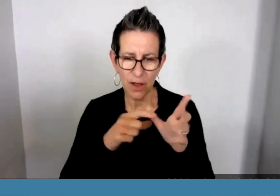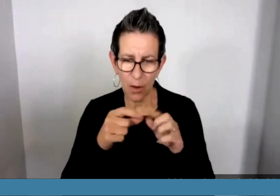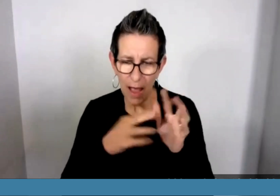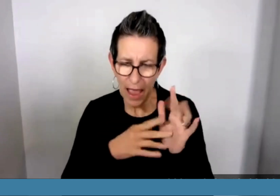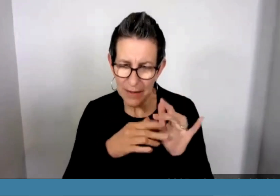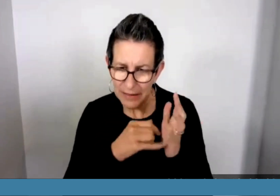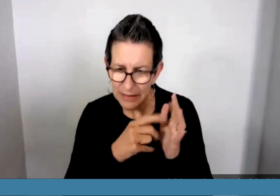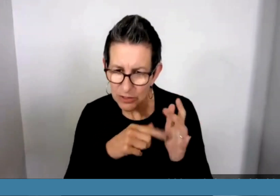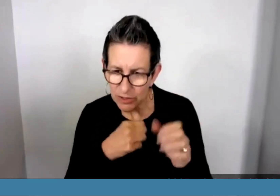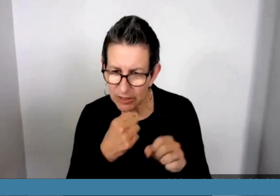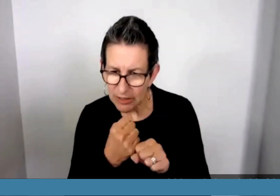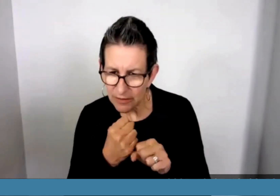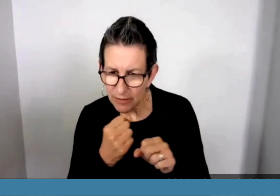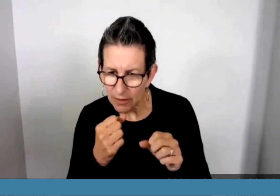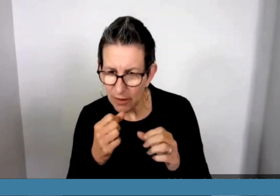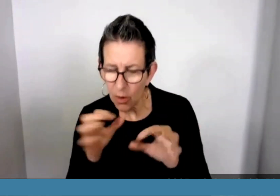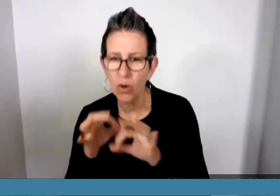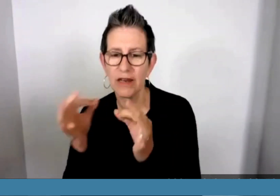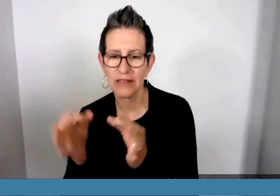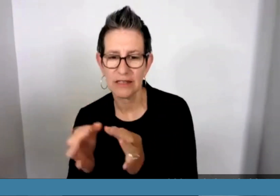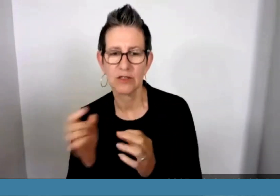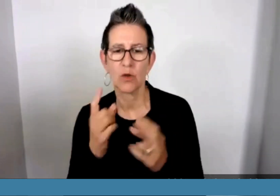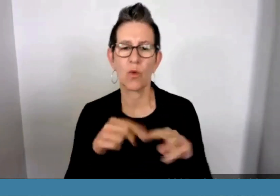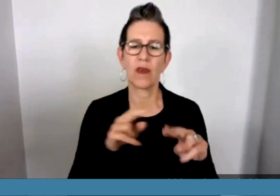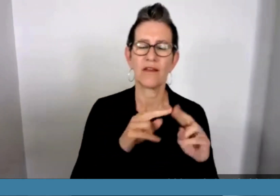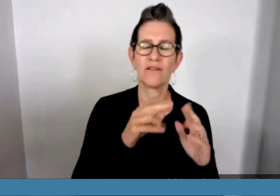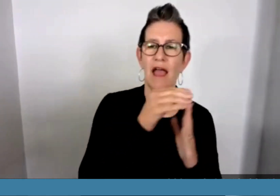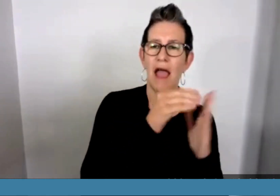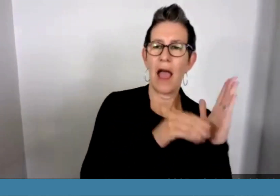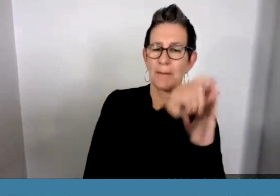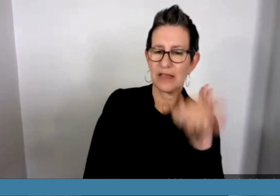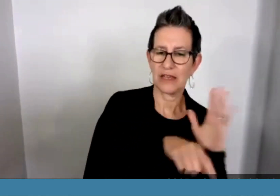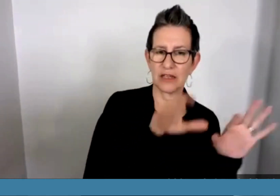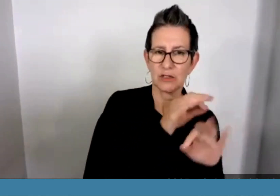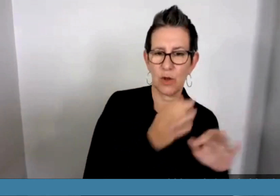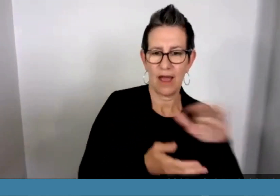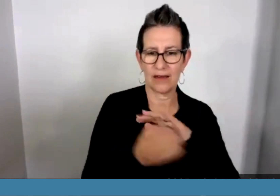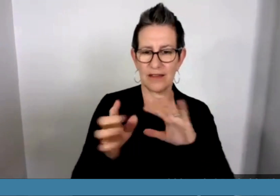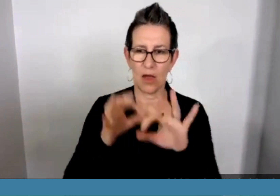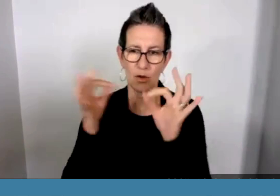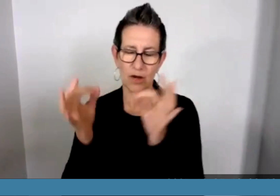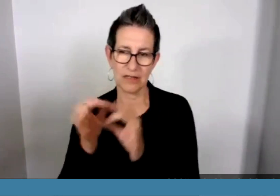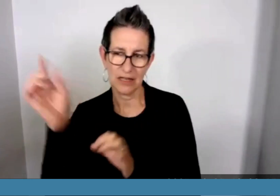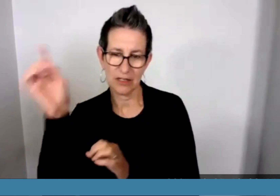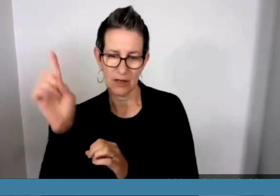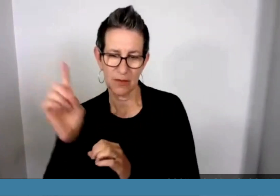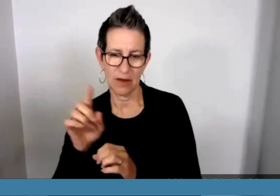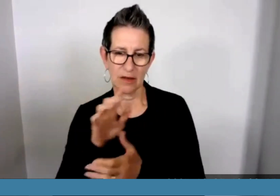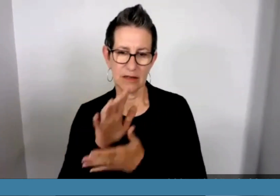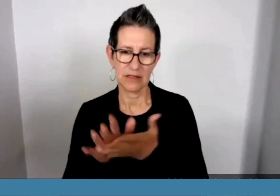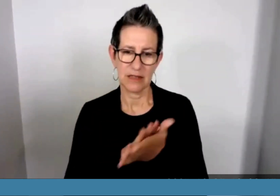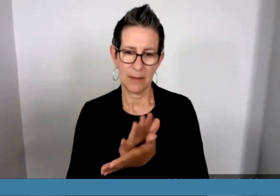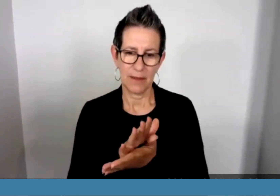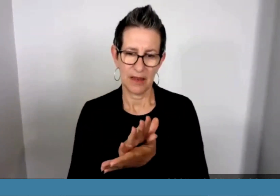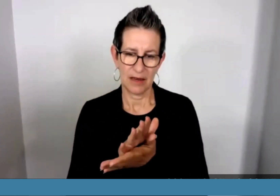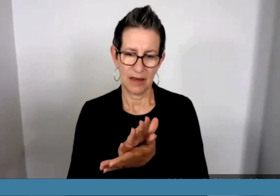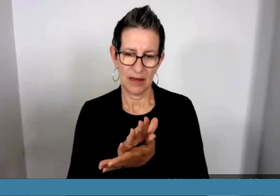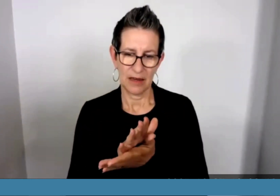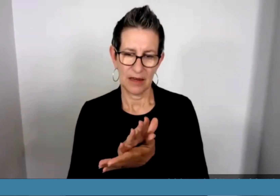is actually not with the organization at the moment? Is that technically the organization is themselves as a person, or do